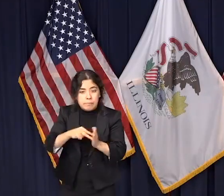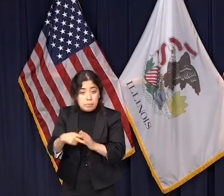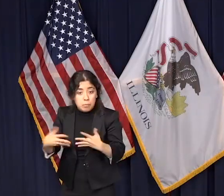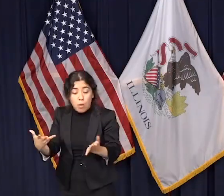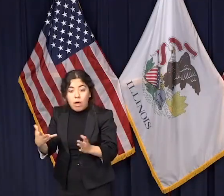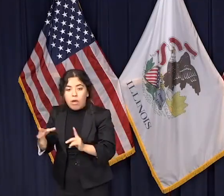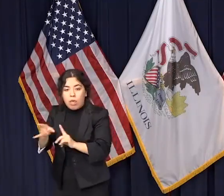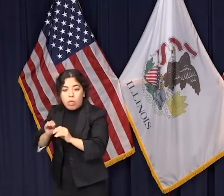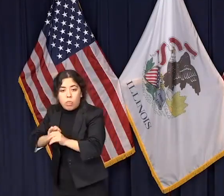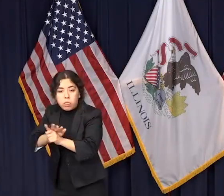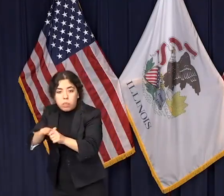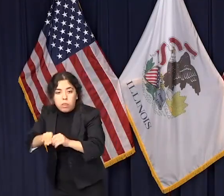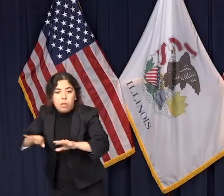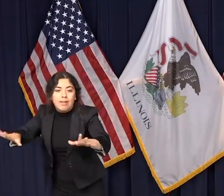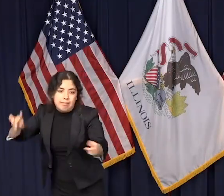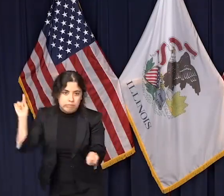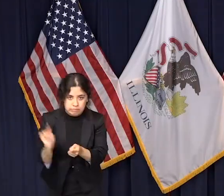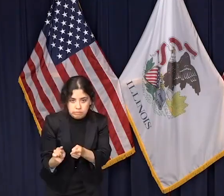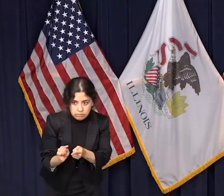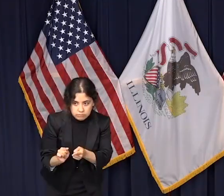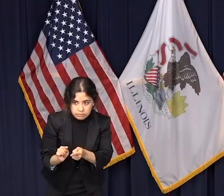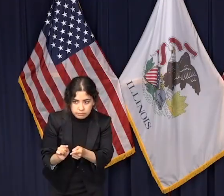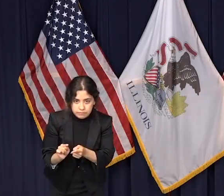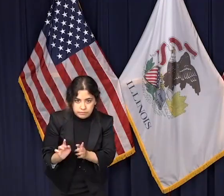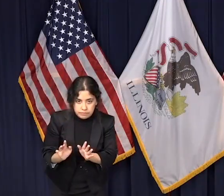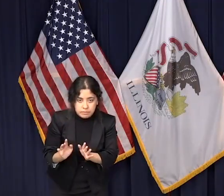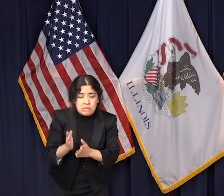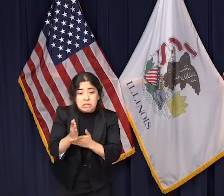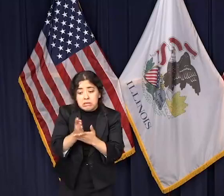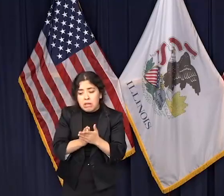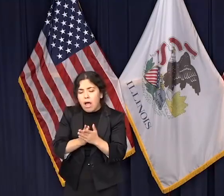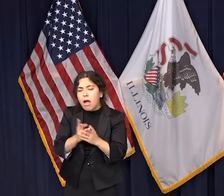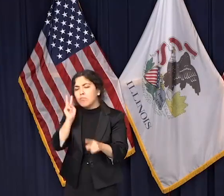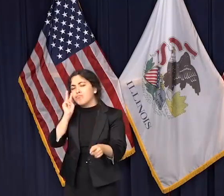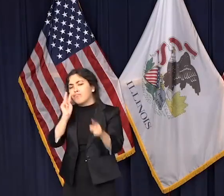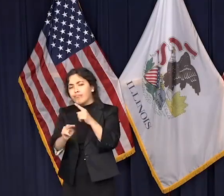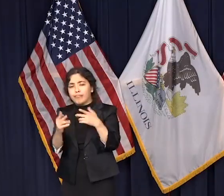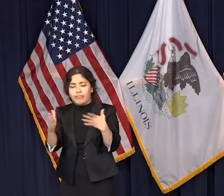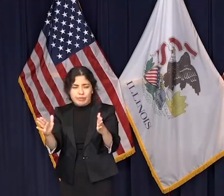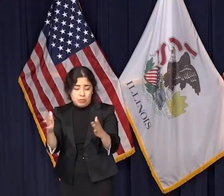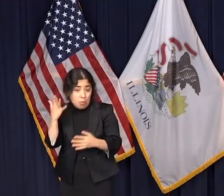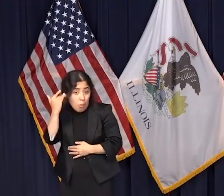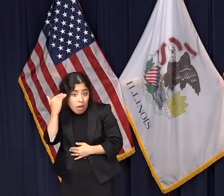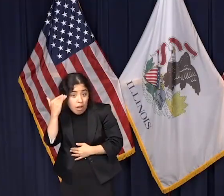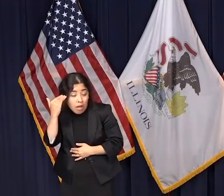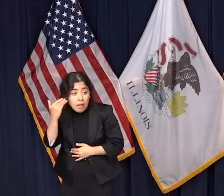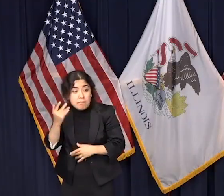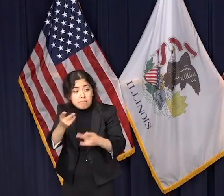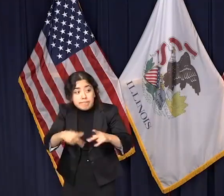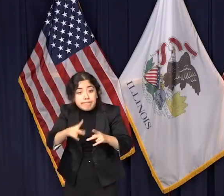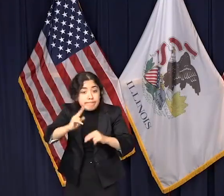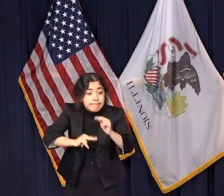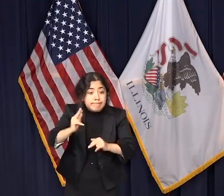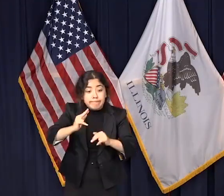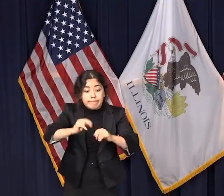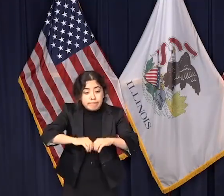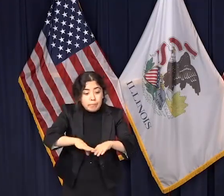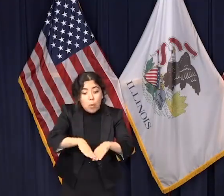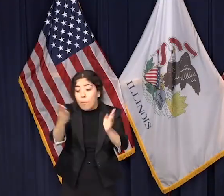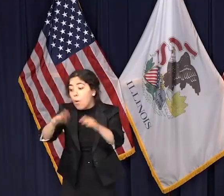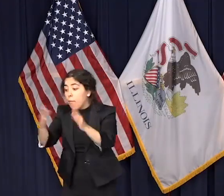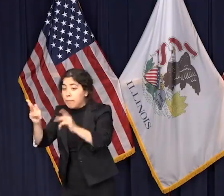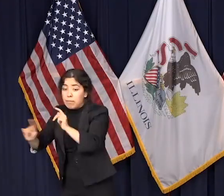transmission. Some of it was predictable. As we opened up more, we have, you know, places at 25%